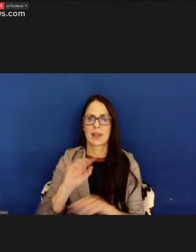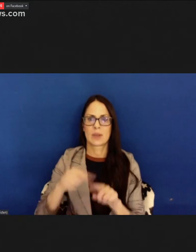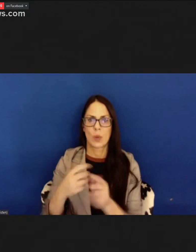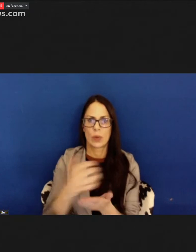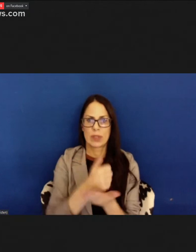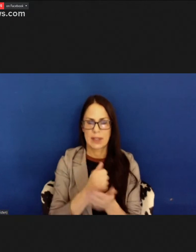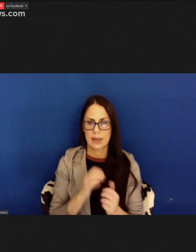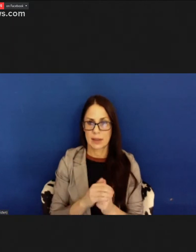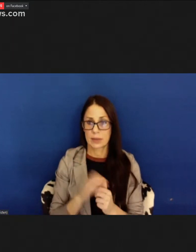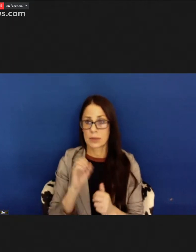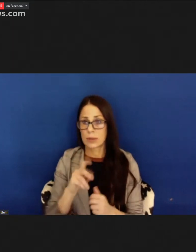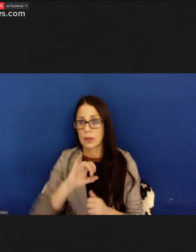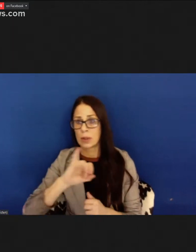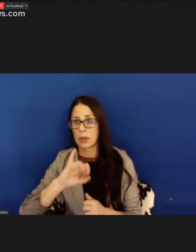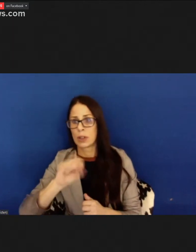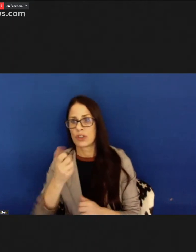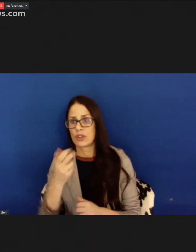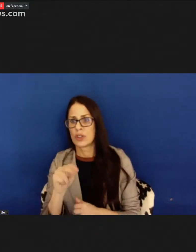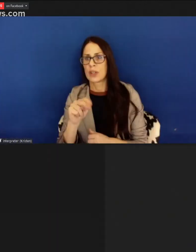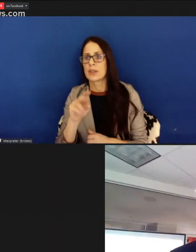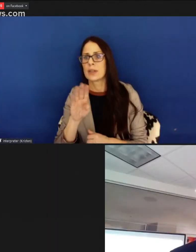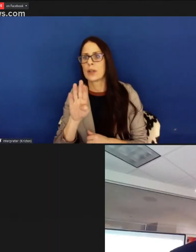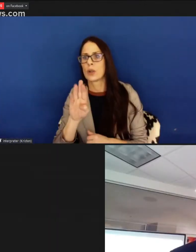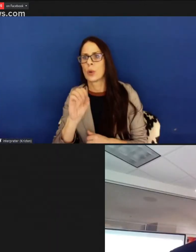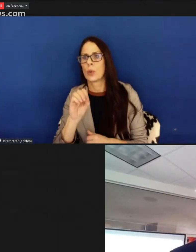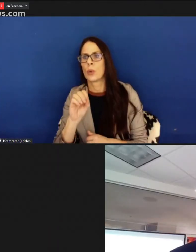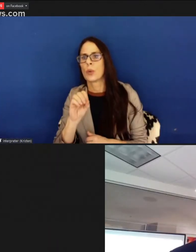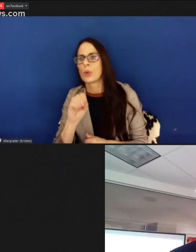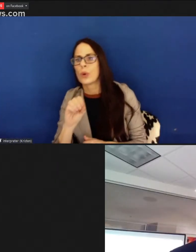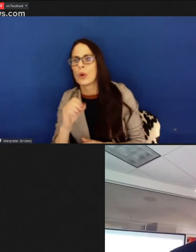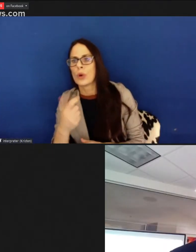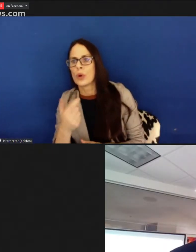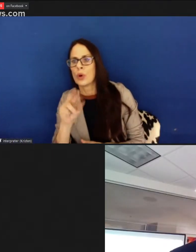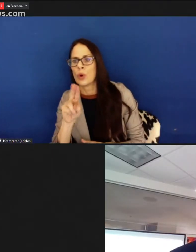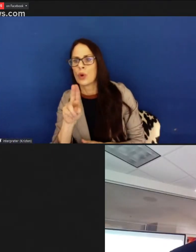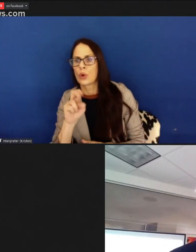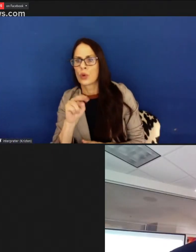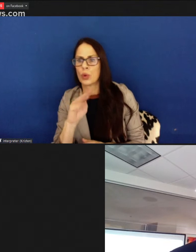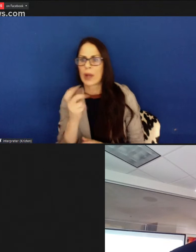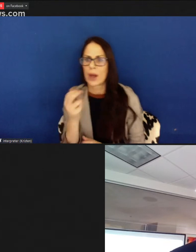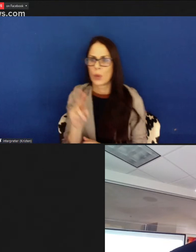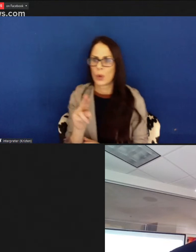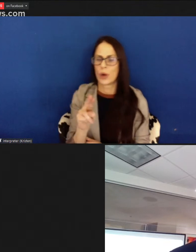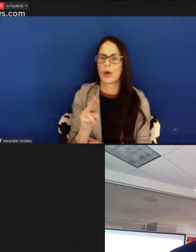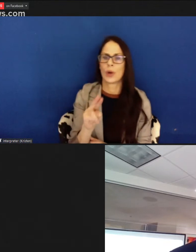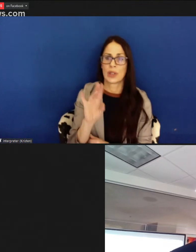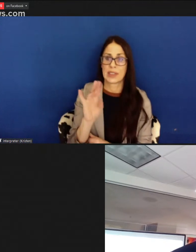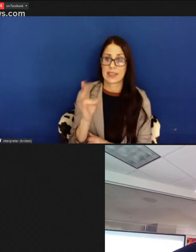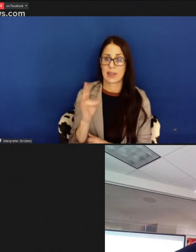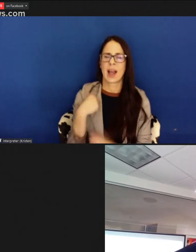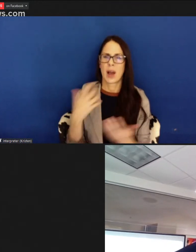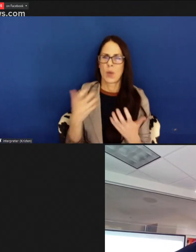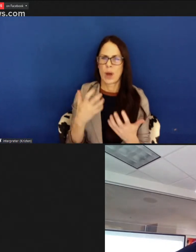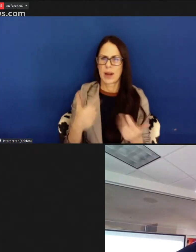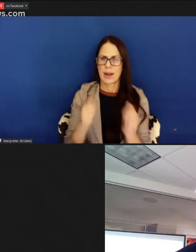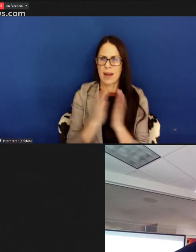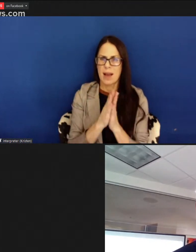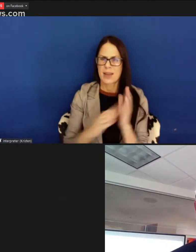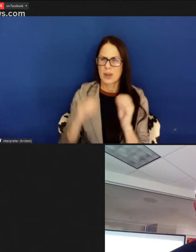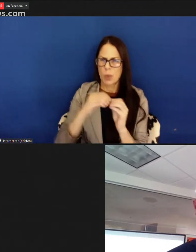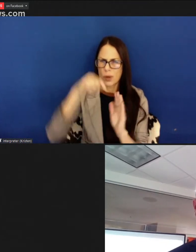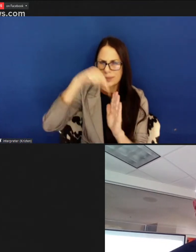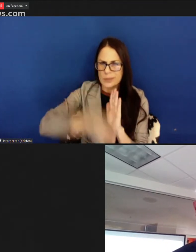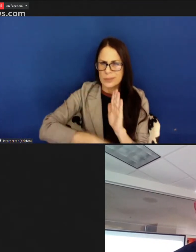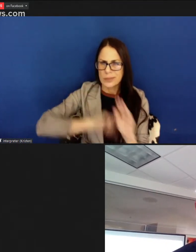All right, let's go to Jason Grunauer. Hi, Jason Grunauer, Denver 7. I wanted to ask a little bit more about this